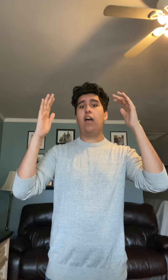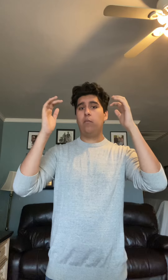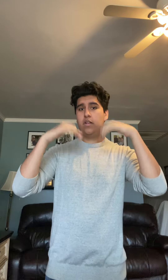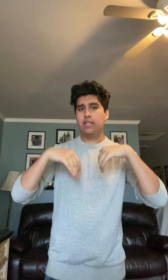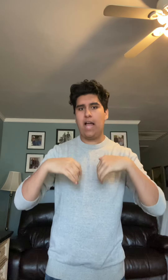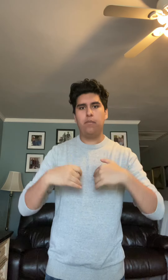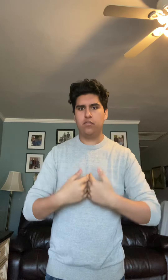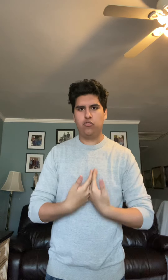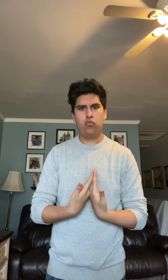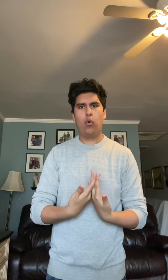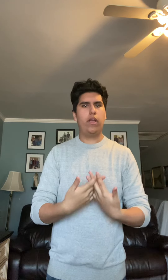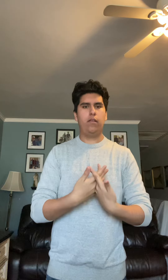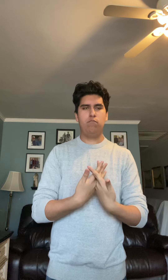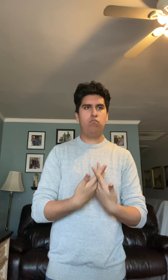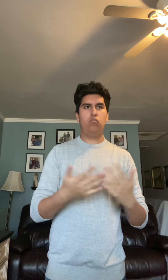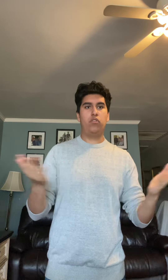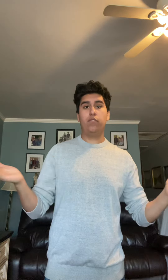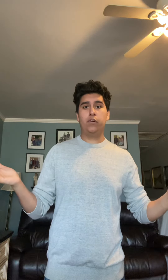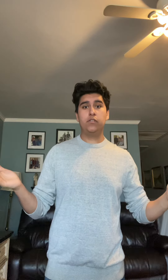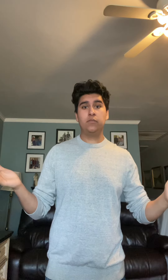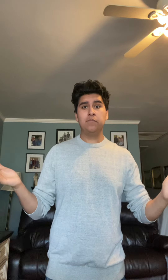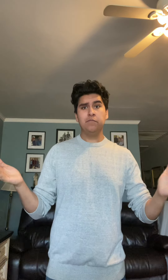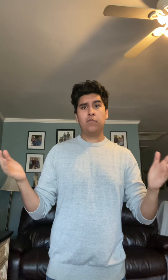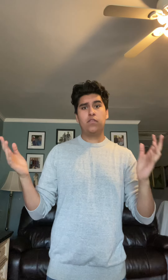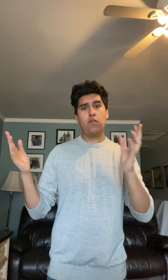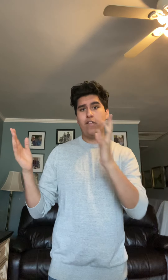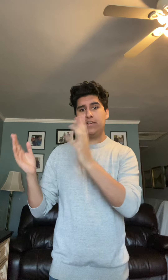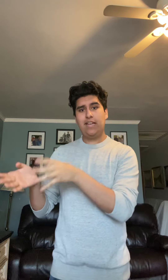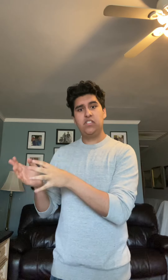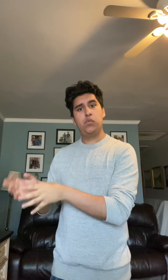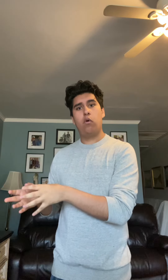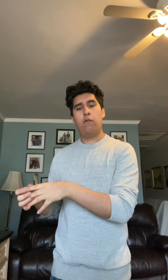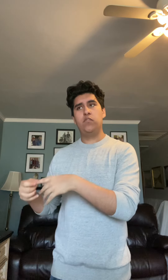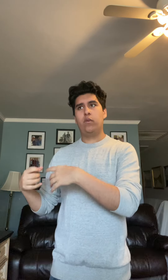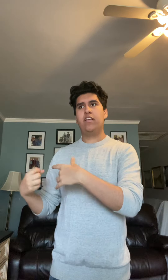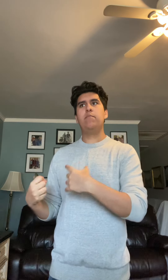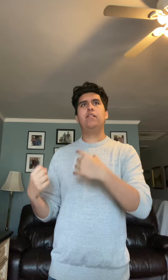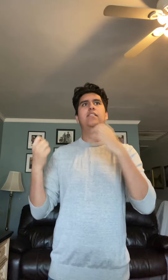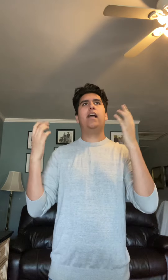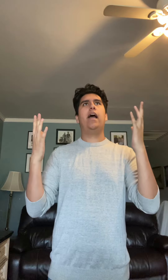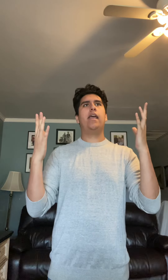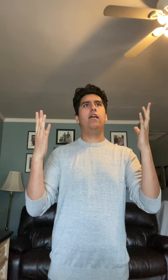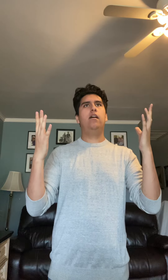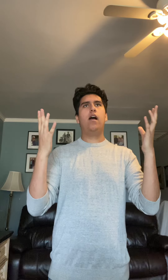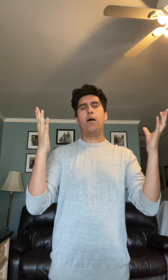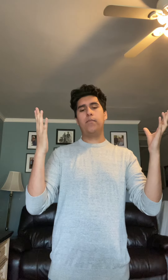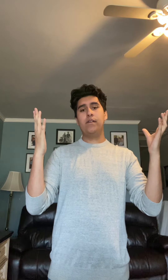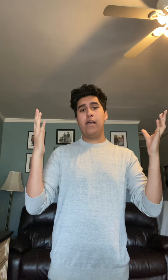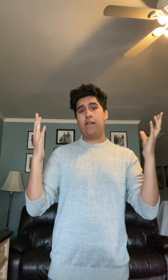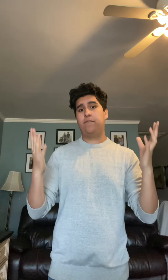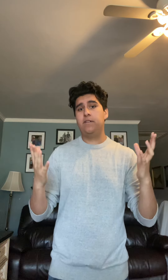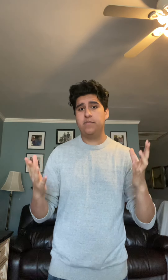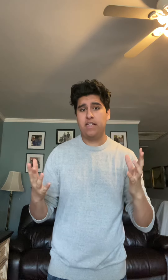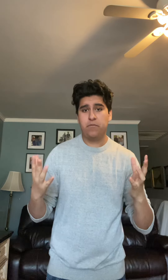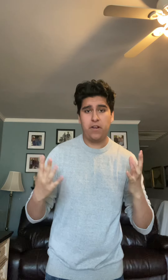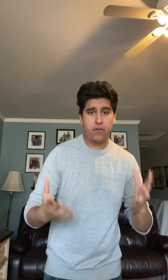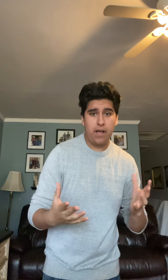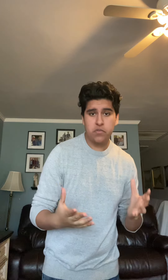would collapse and destroy the universe. So they tasked the dwarves with keeping the sky up, and from that they became great craftsmen